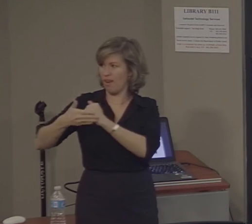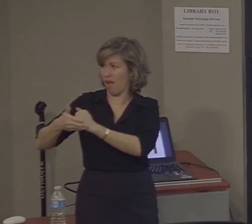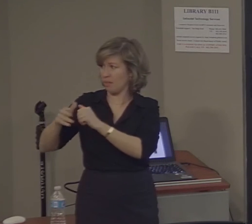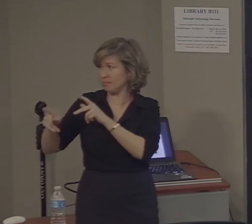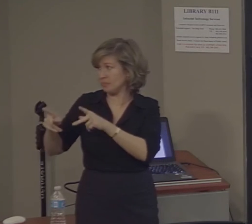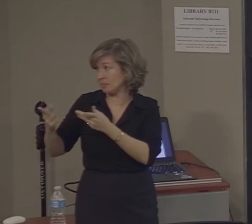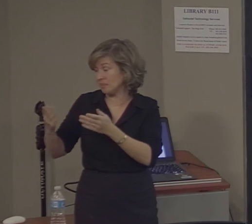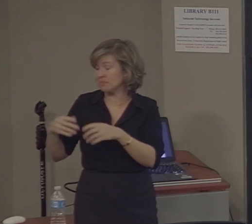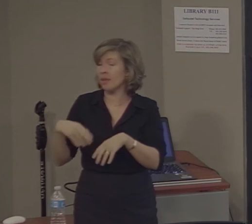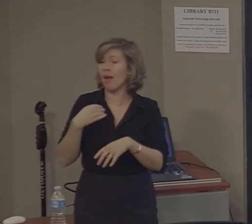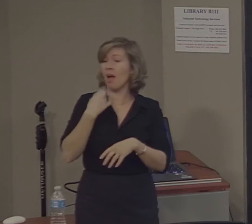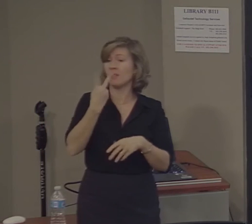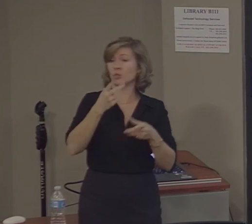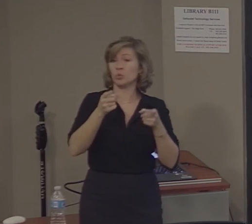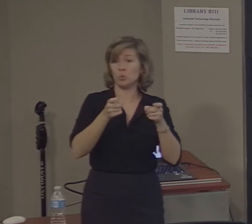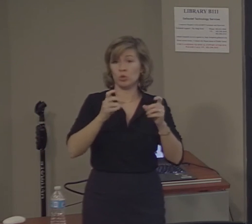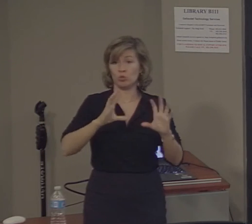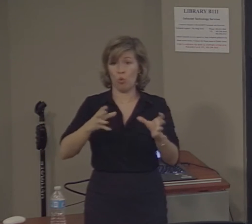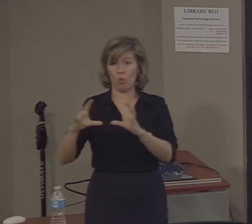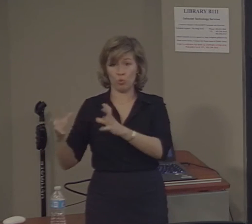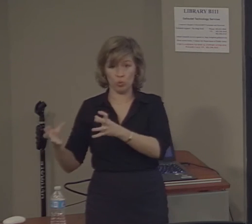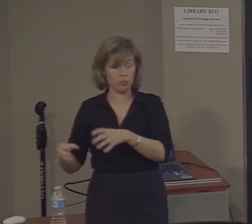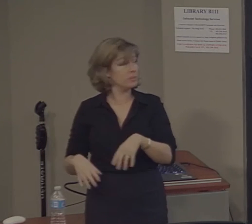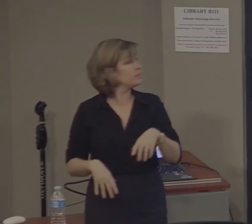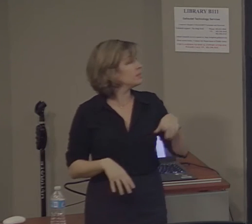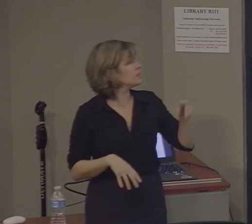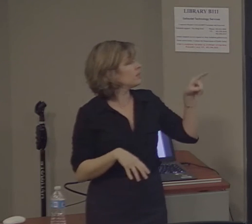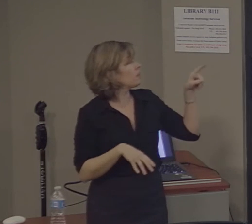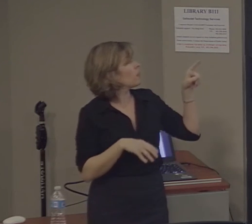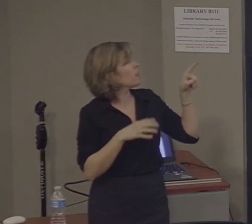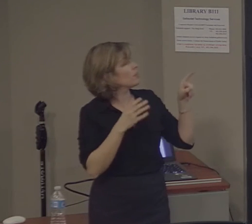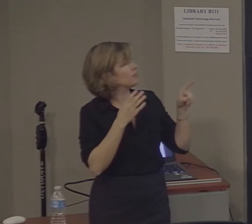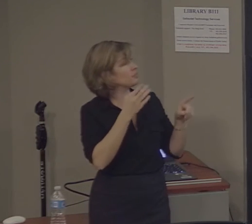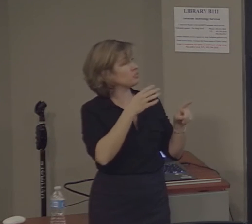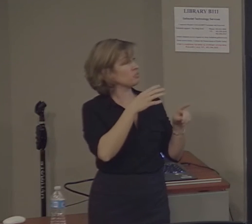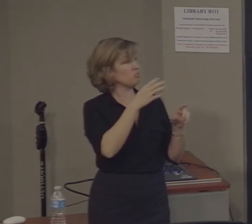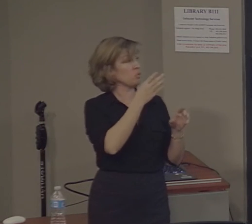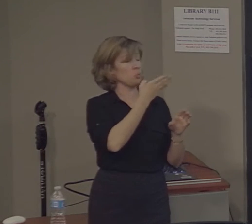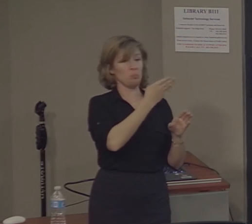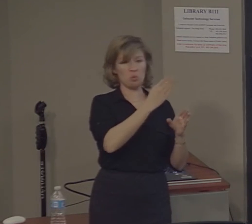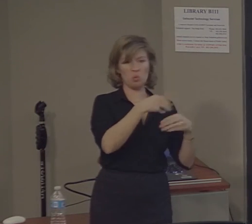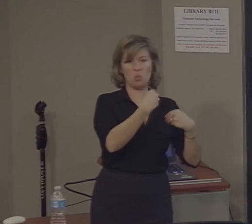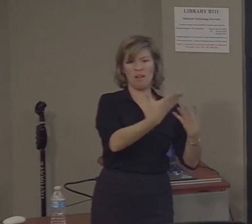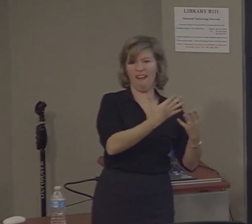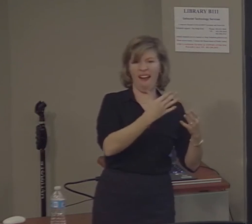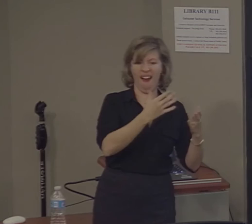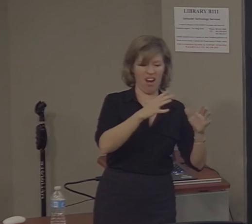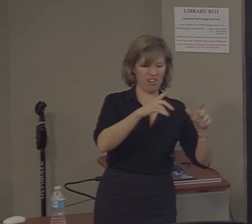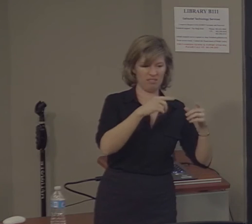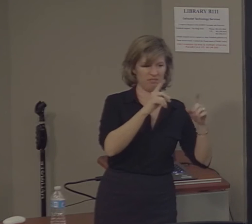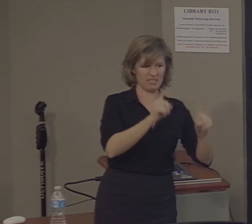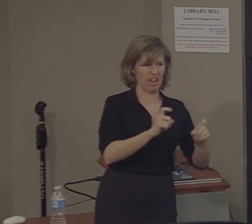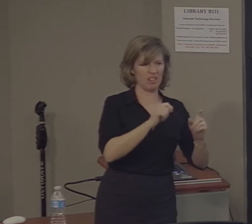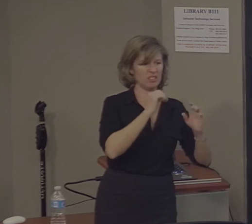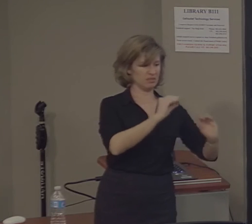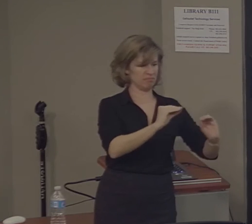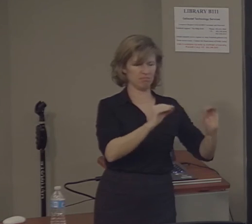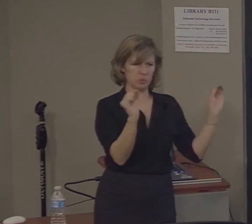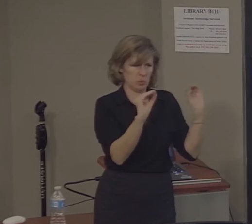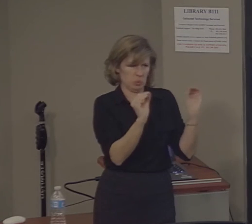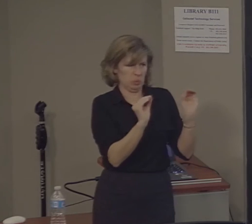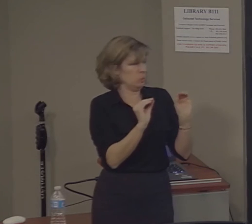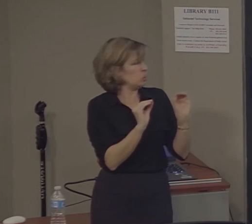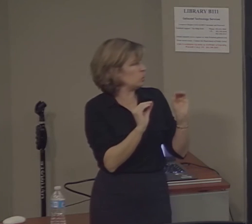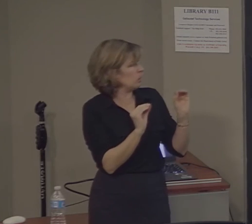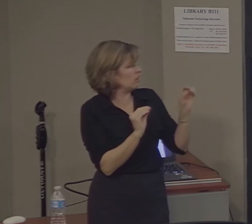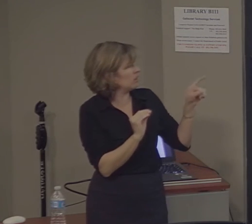So in blue, we just gave them the map test, and we didn't teach them anything. And this is how much they can